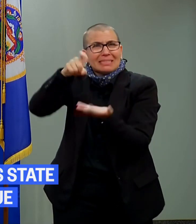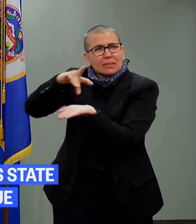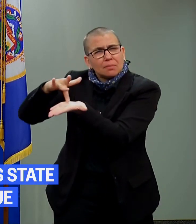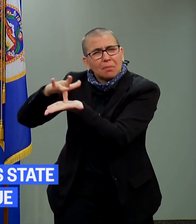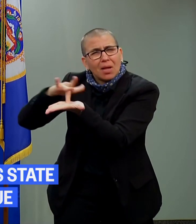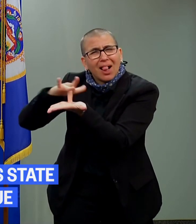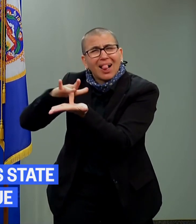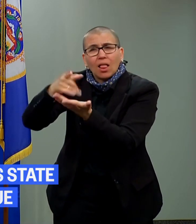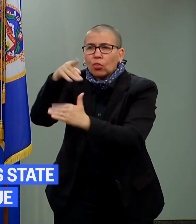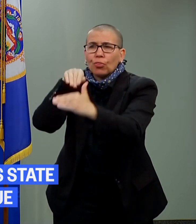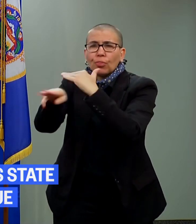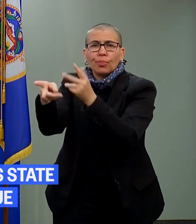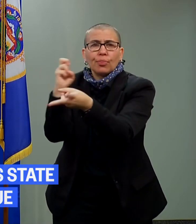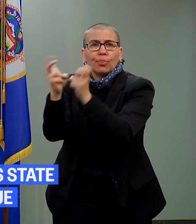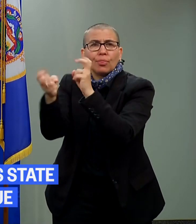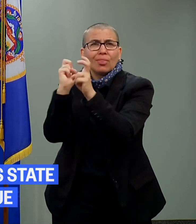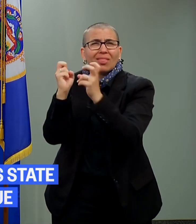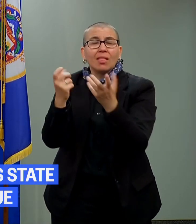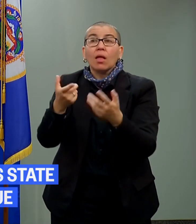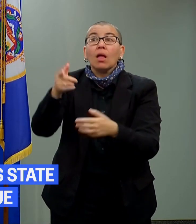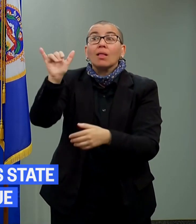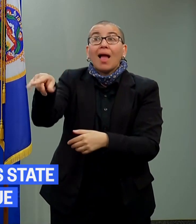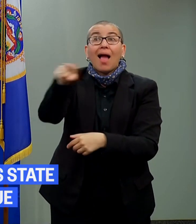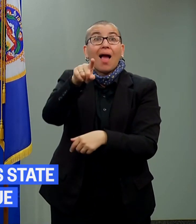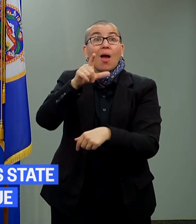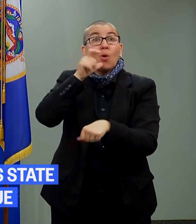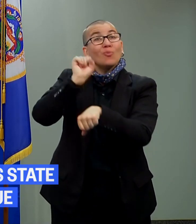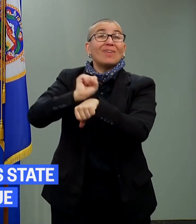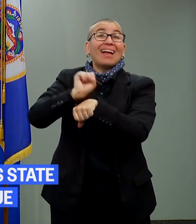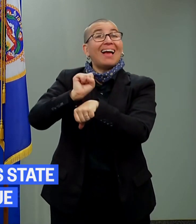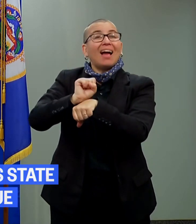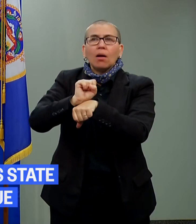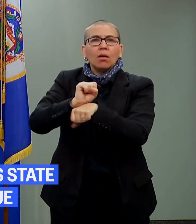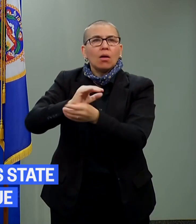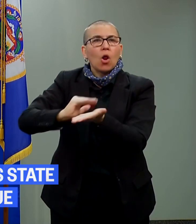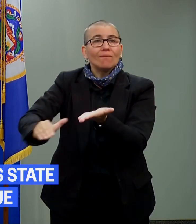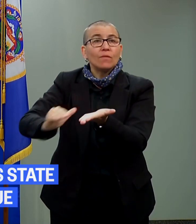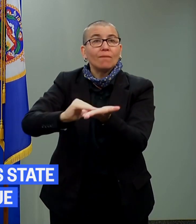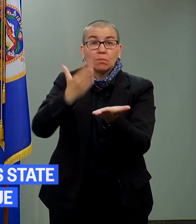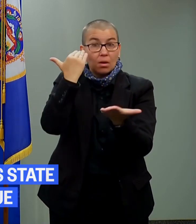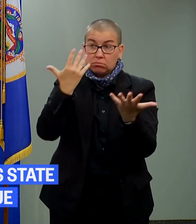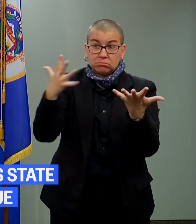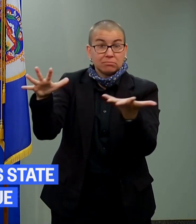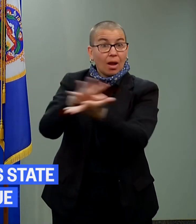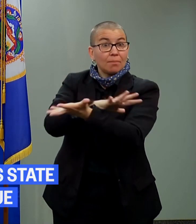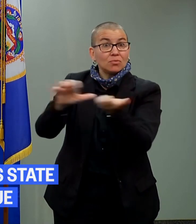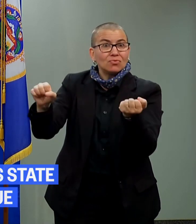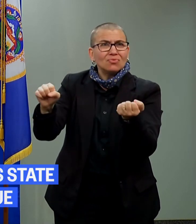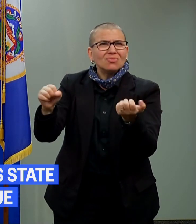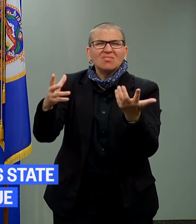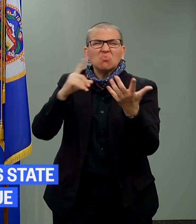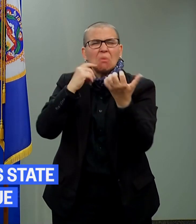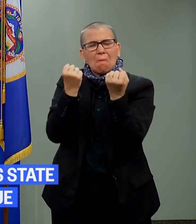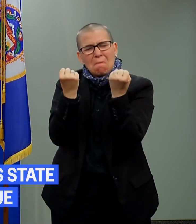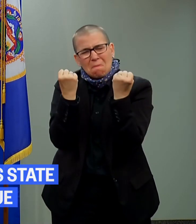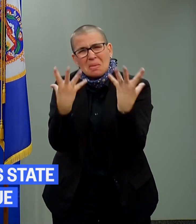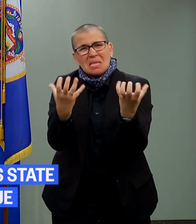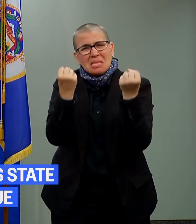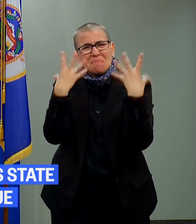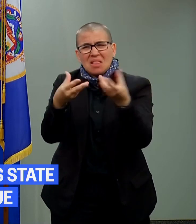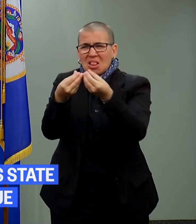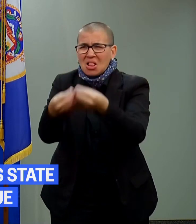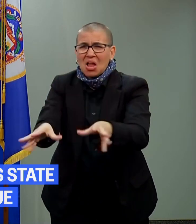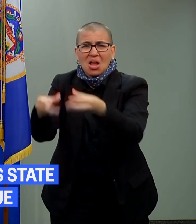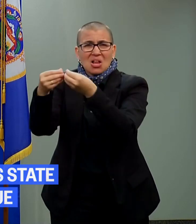in our country's history, our workers from the opportunity to go to work and to earn a living and